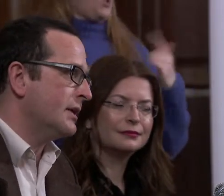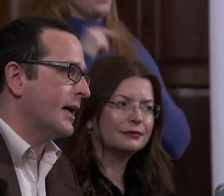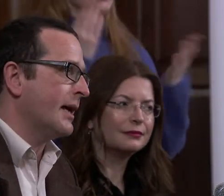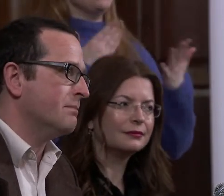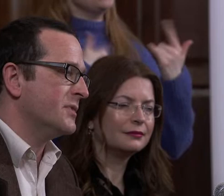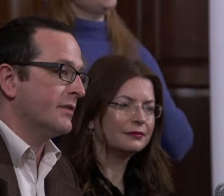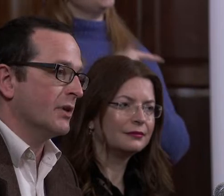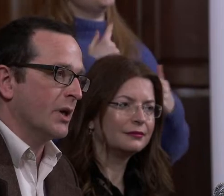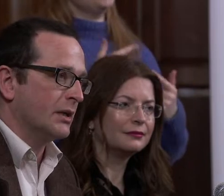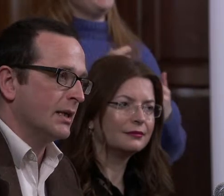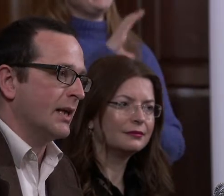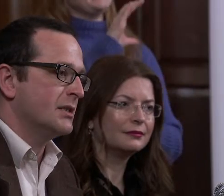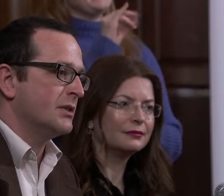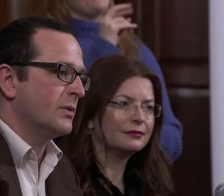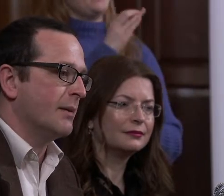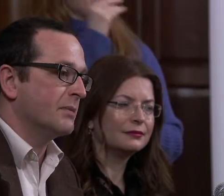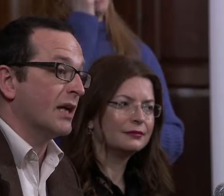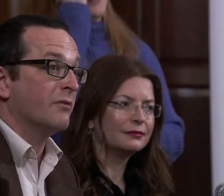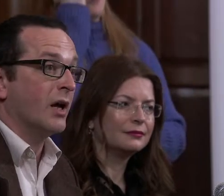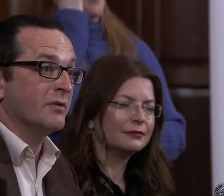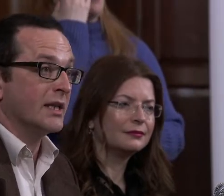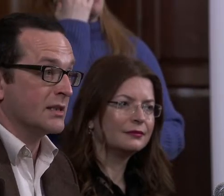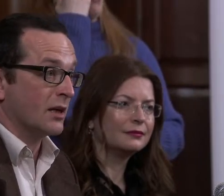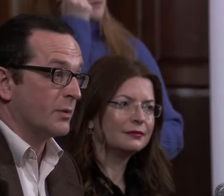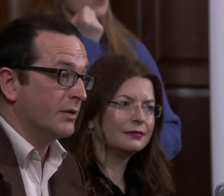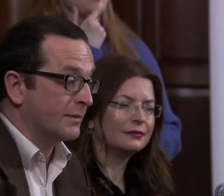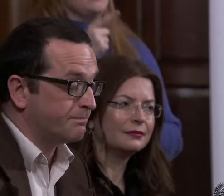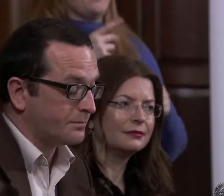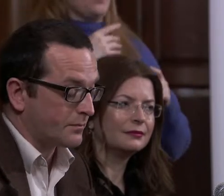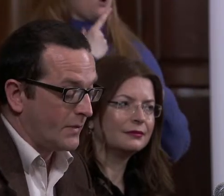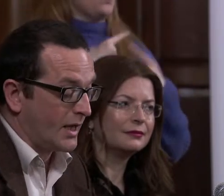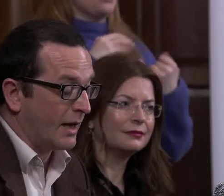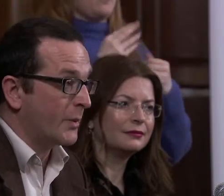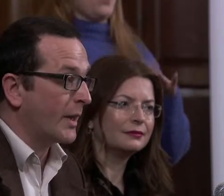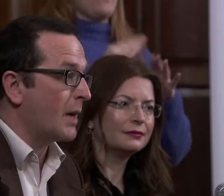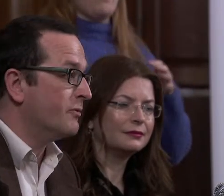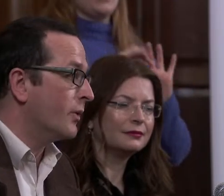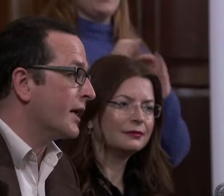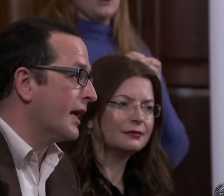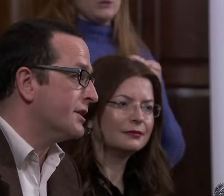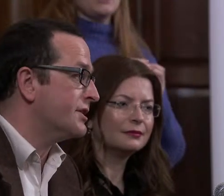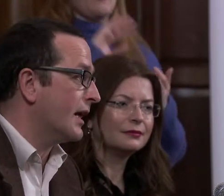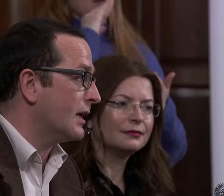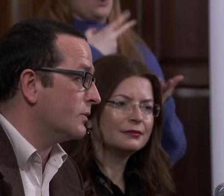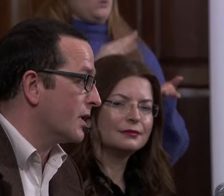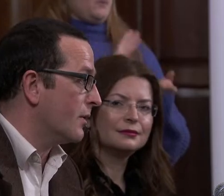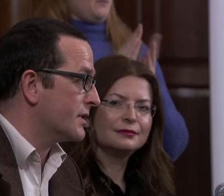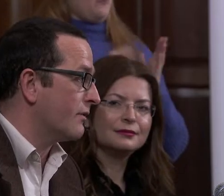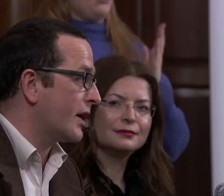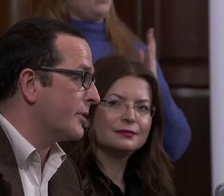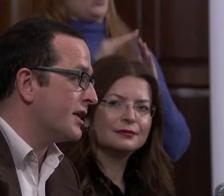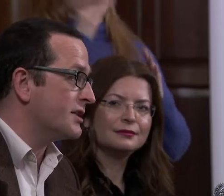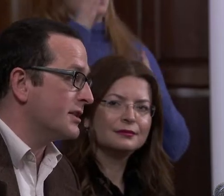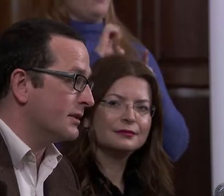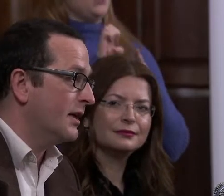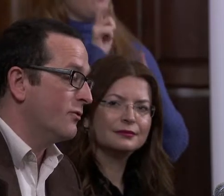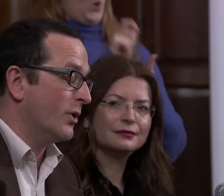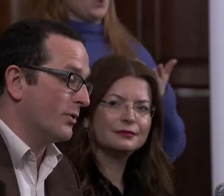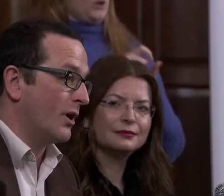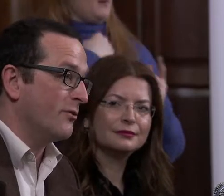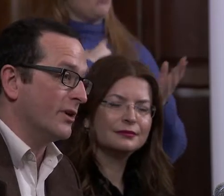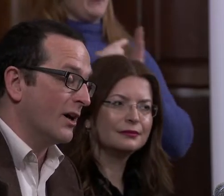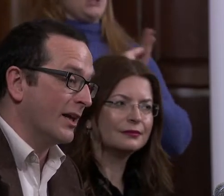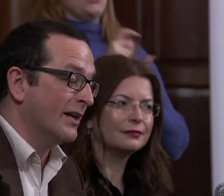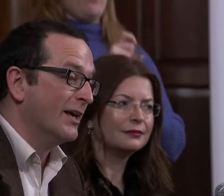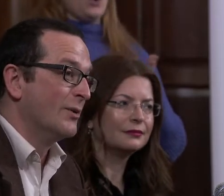to be civic-minded and to get involved in things in our community. And when we came of voting age, it was always a recommendation to